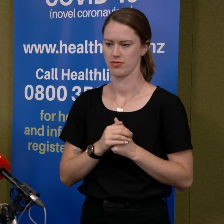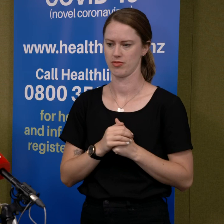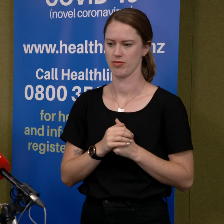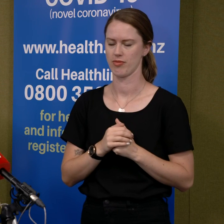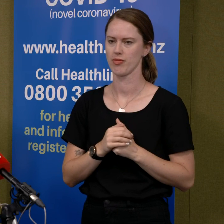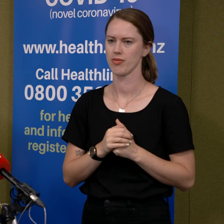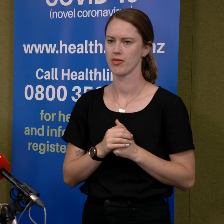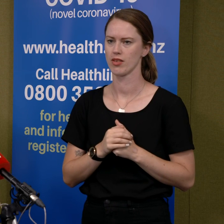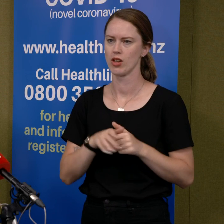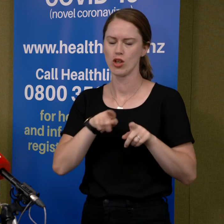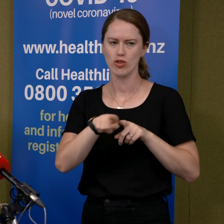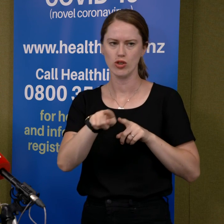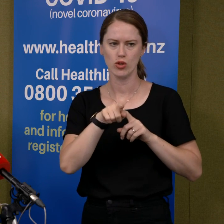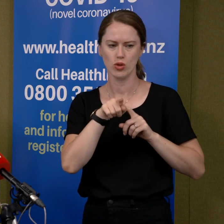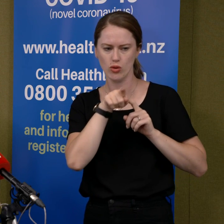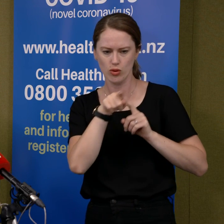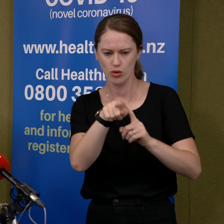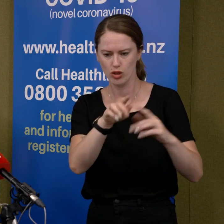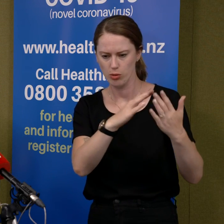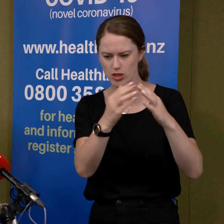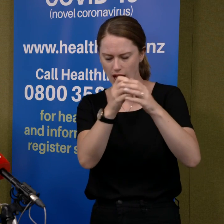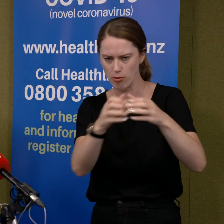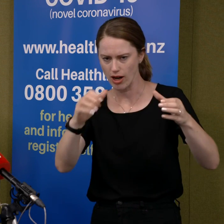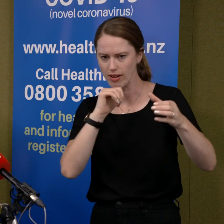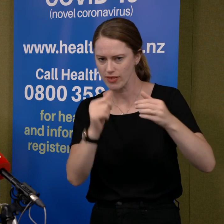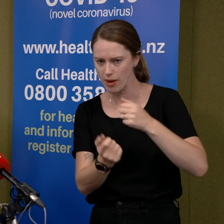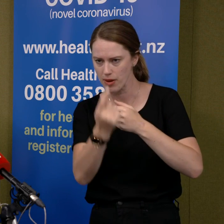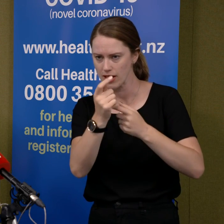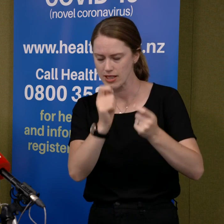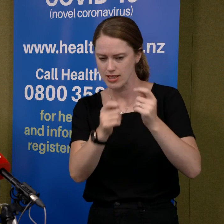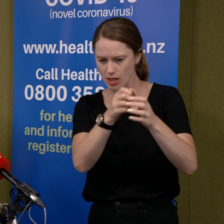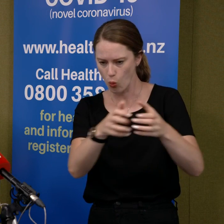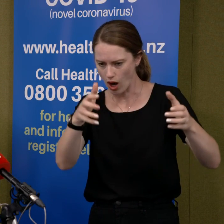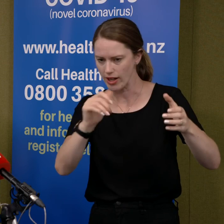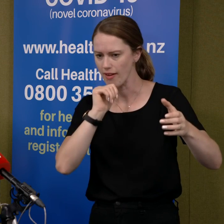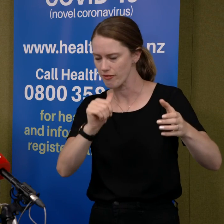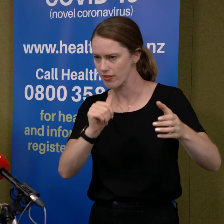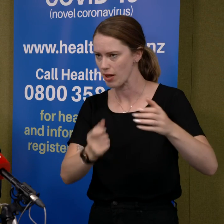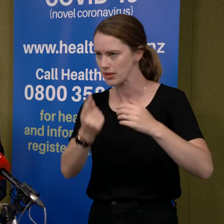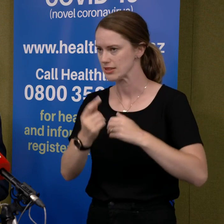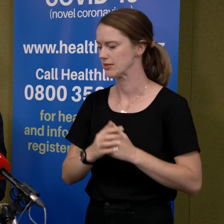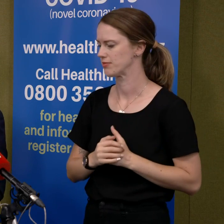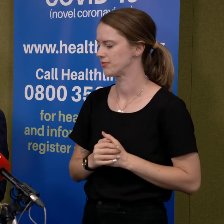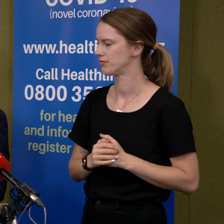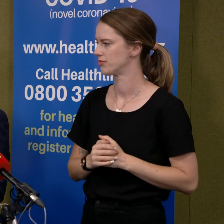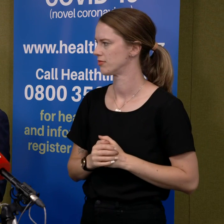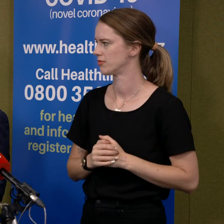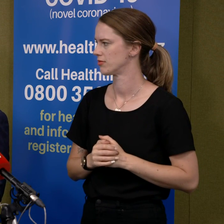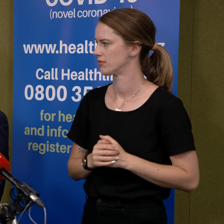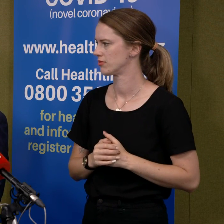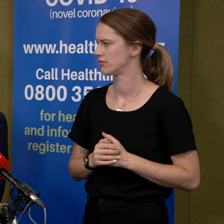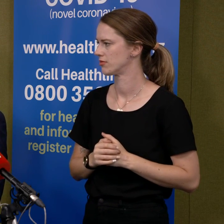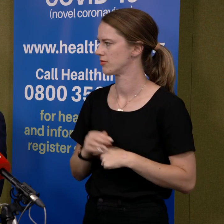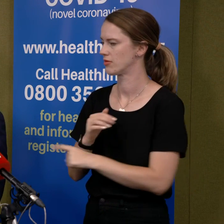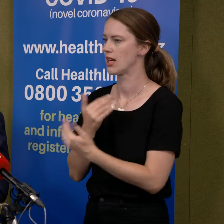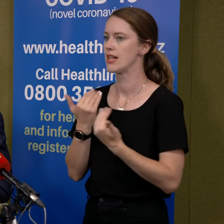towards tracking a community outbreak should it reach that testing wider than what you tested? What we're now in the phase of